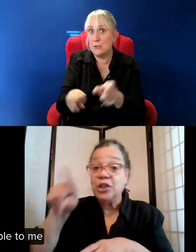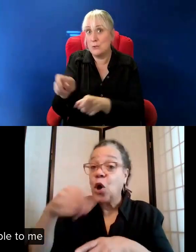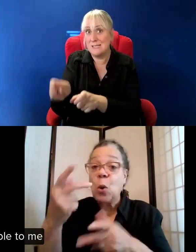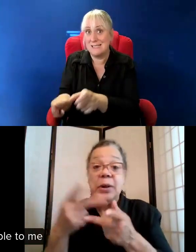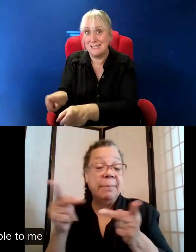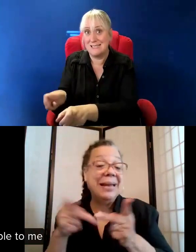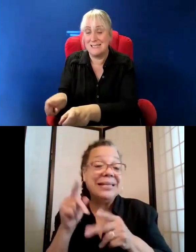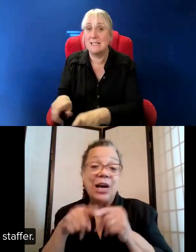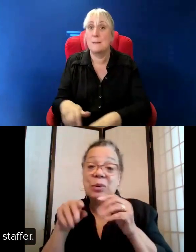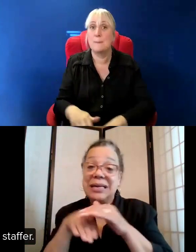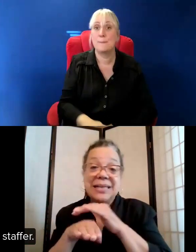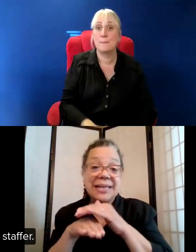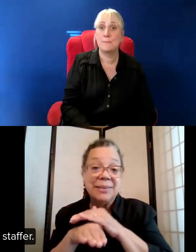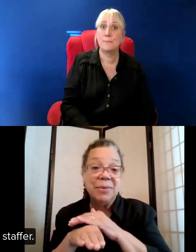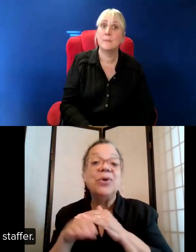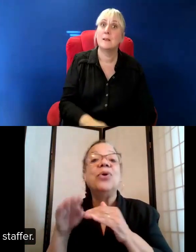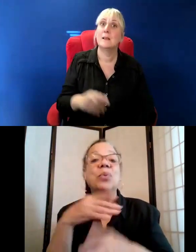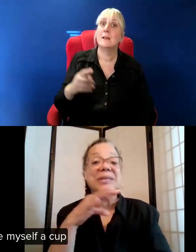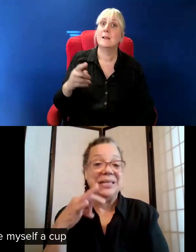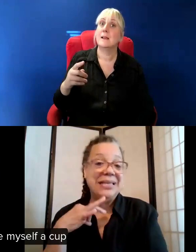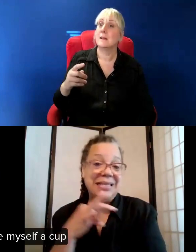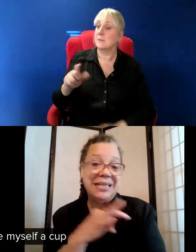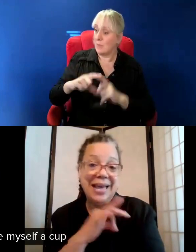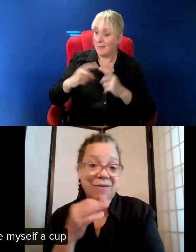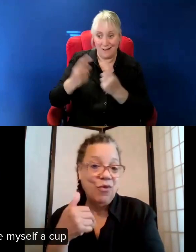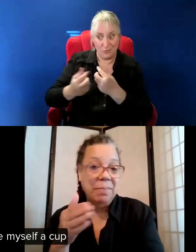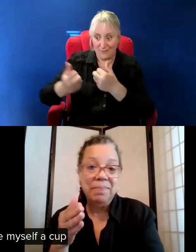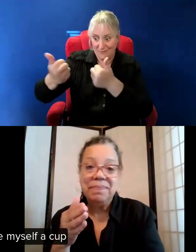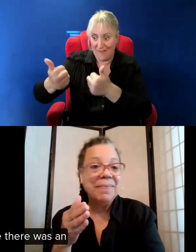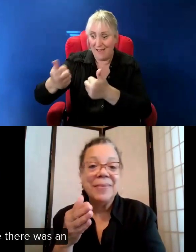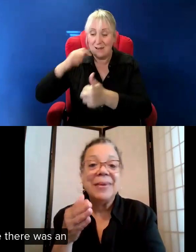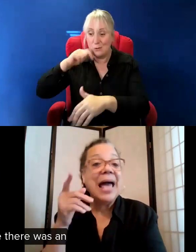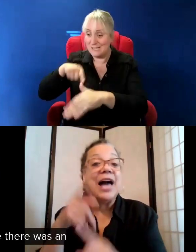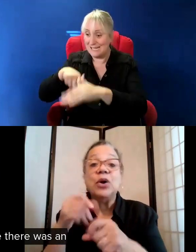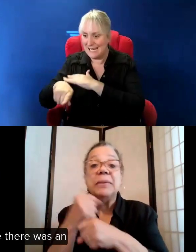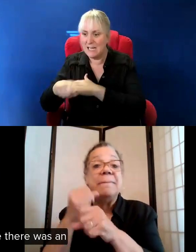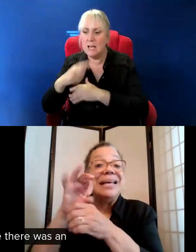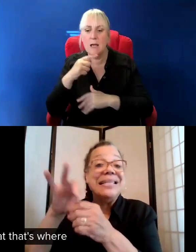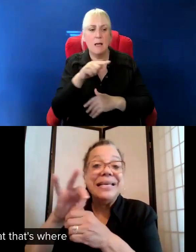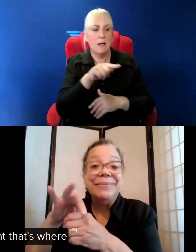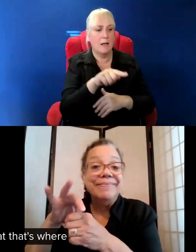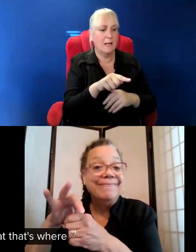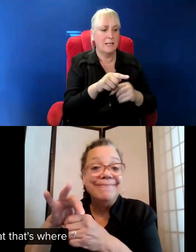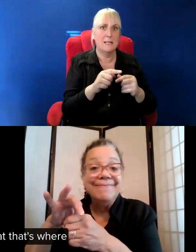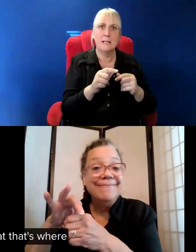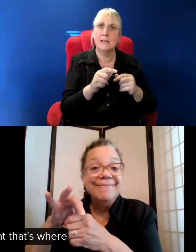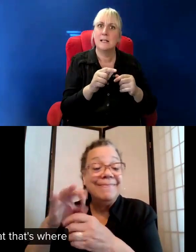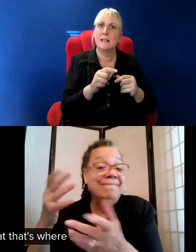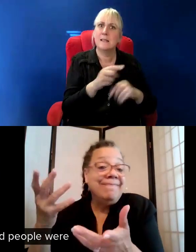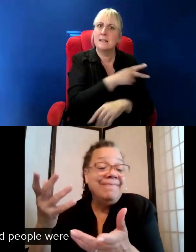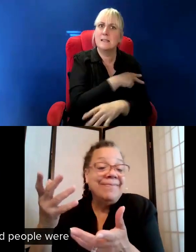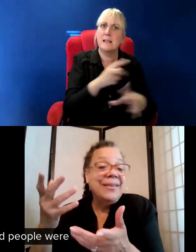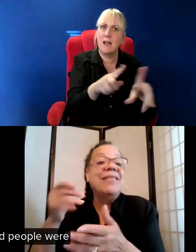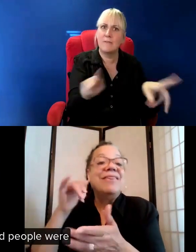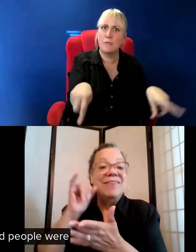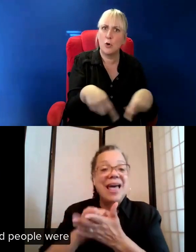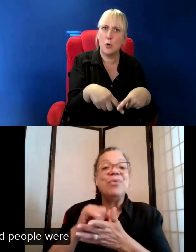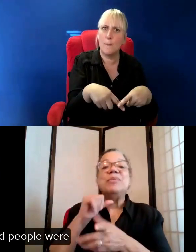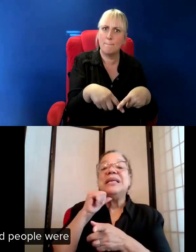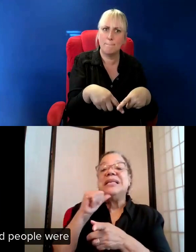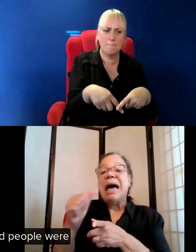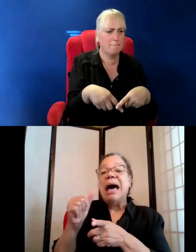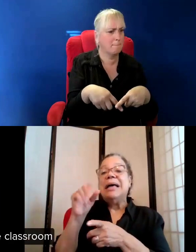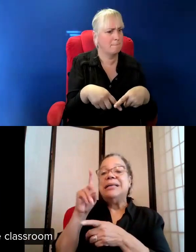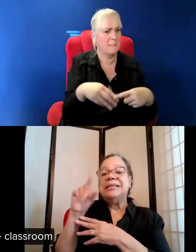was inaccessible to me was the staff room. I couldn't make myself a cup of tea because there was an assumption that that's where the non-disabled